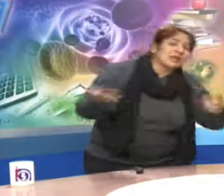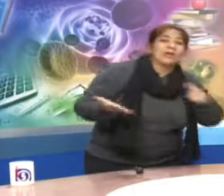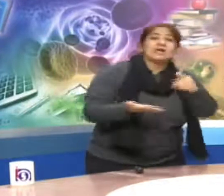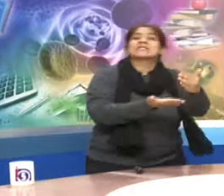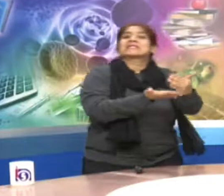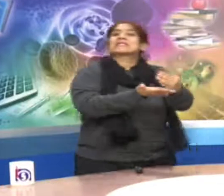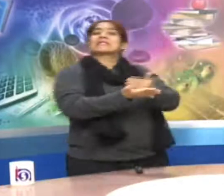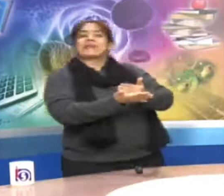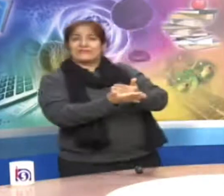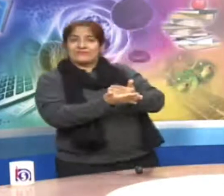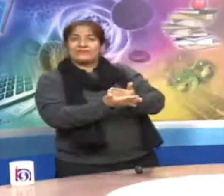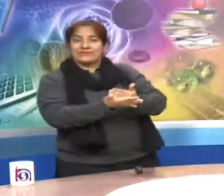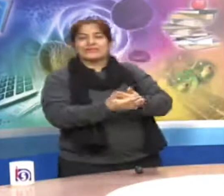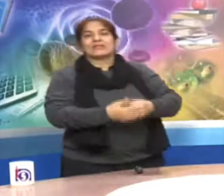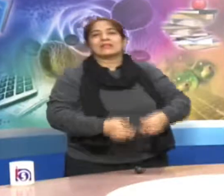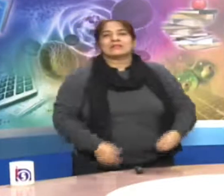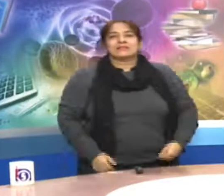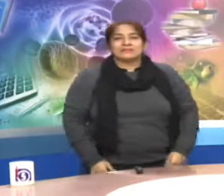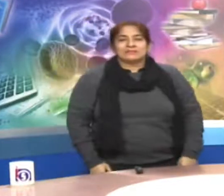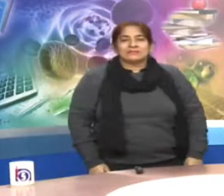warranty. It could be any product.